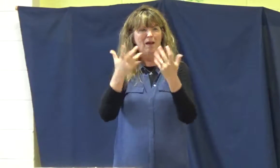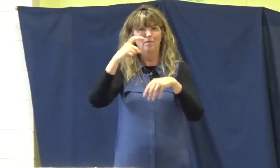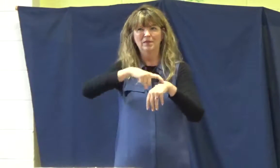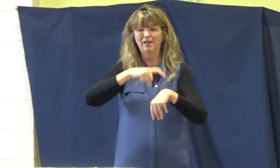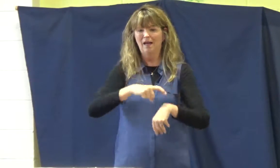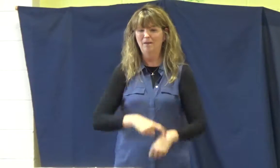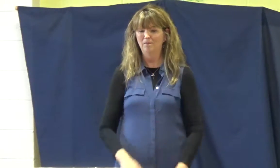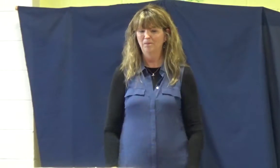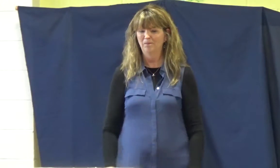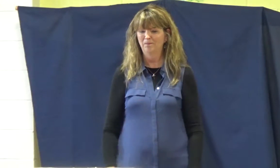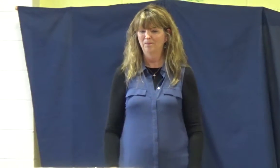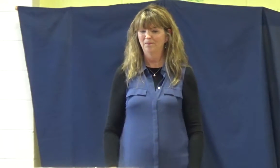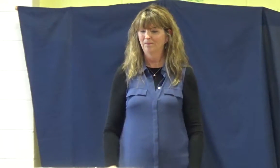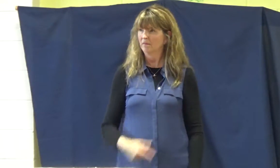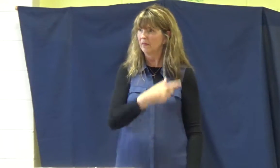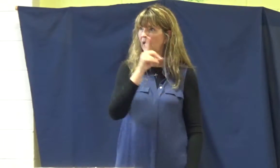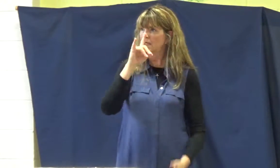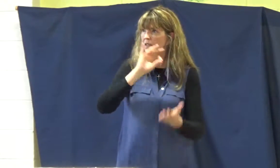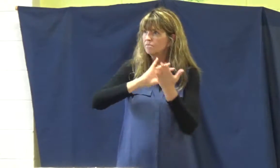during the Bible times?